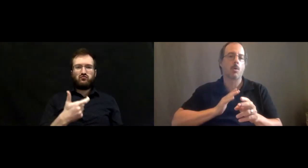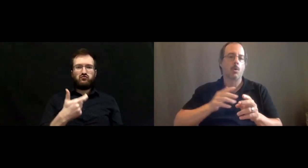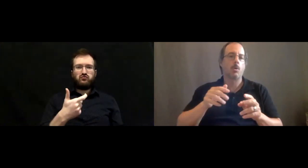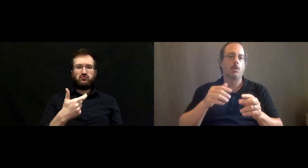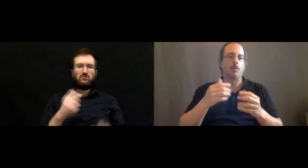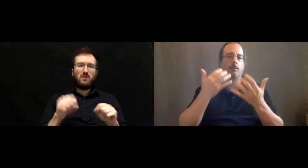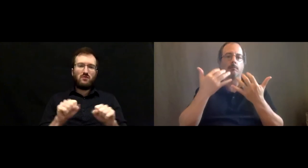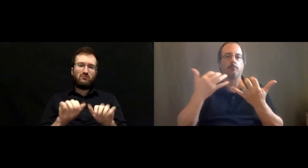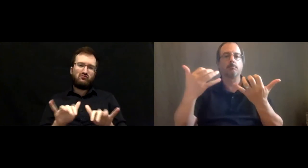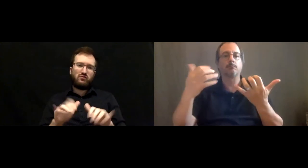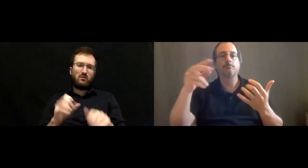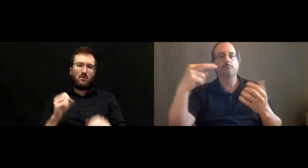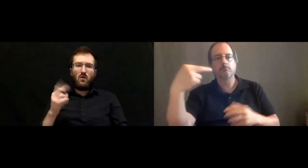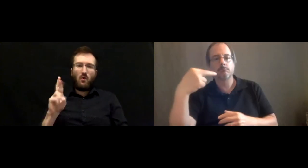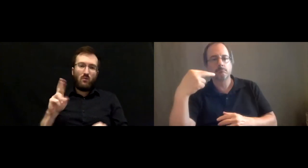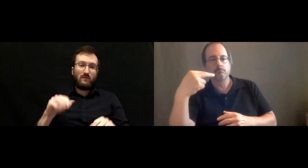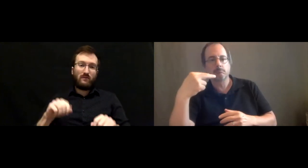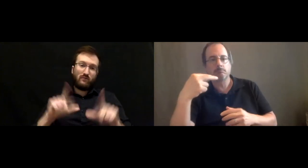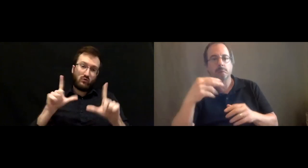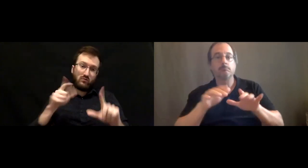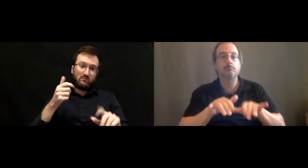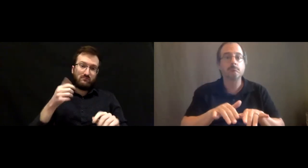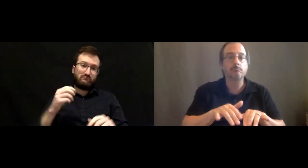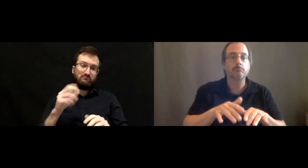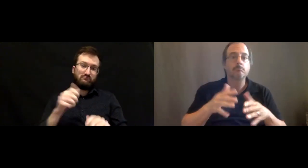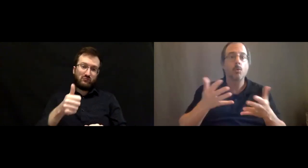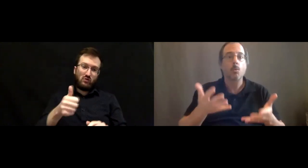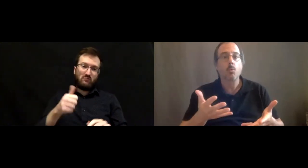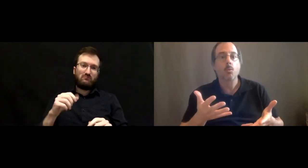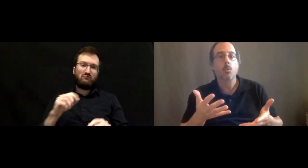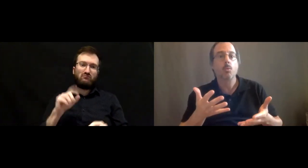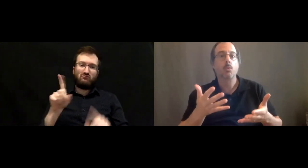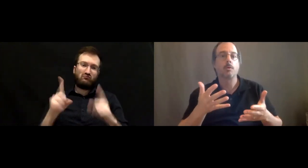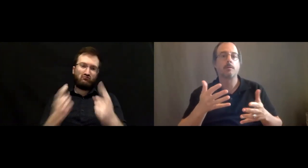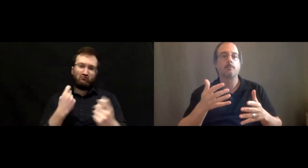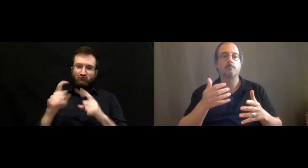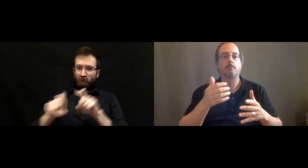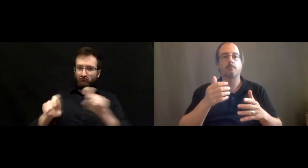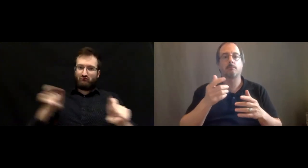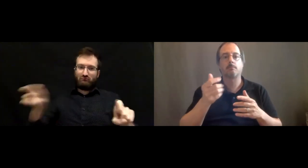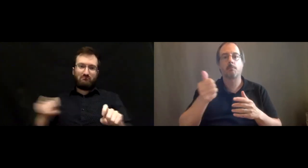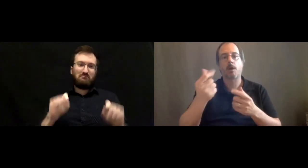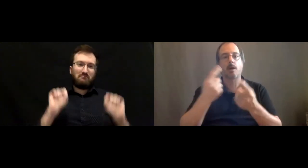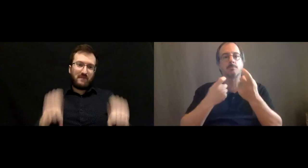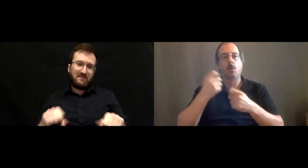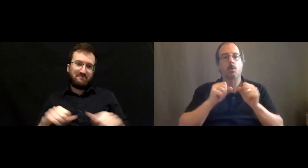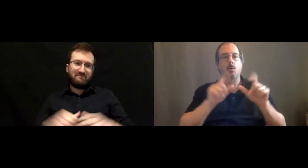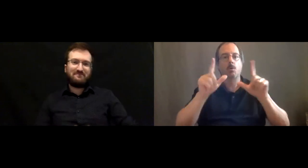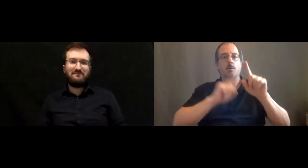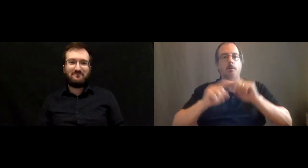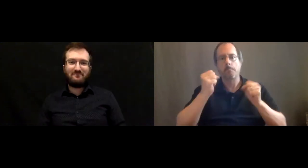question and answer time provided to our audience members.